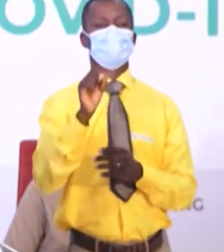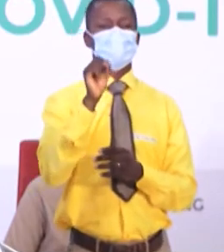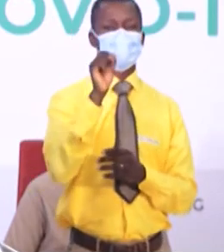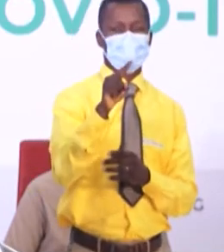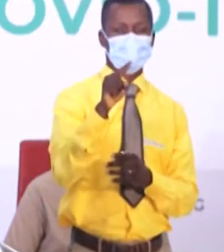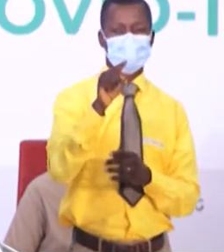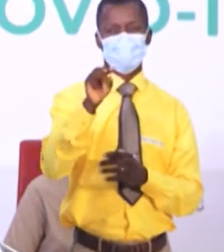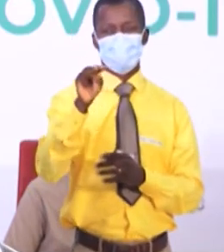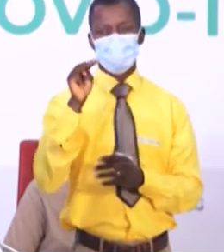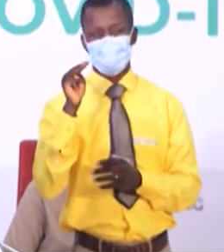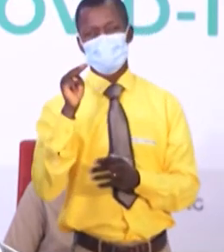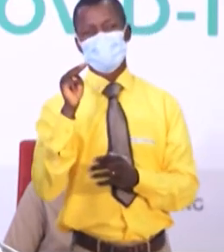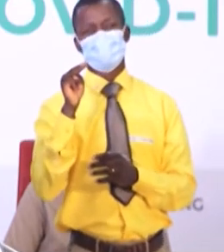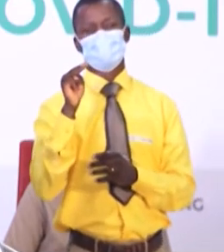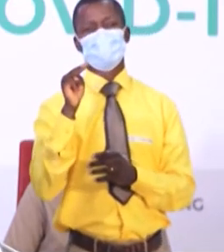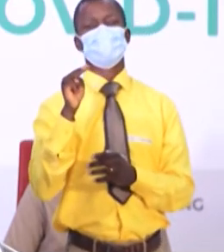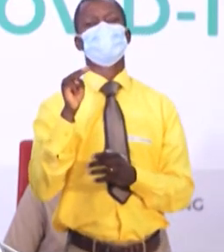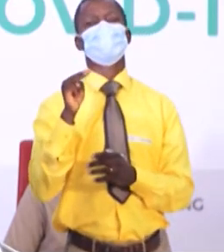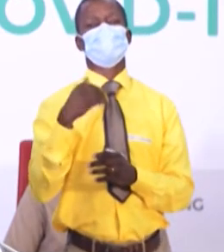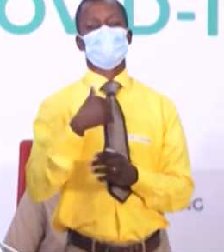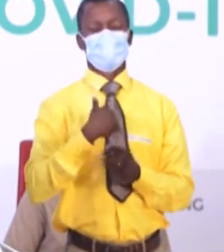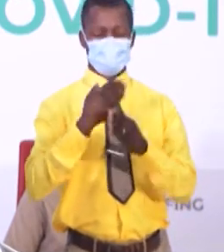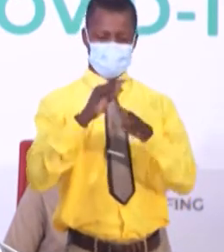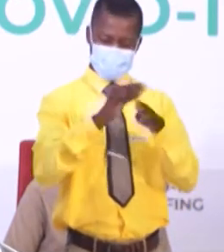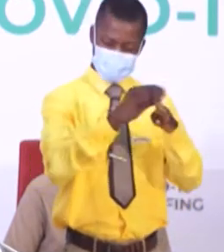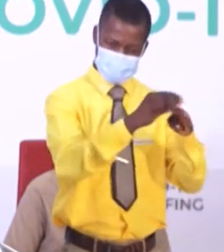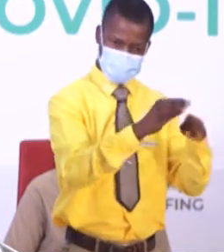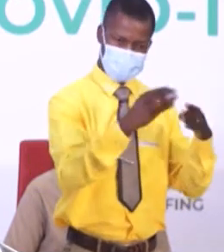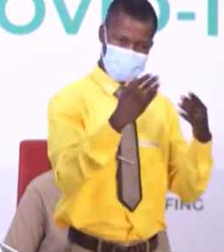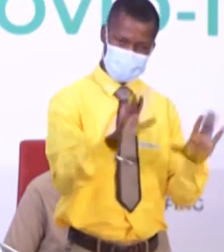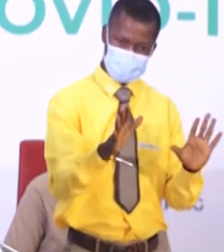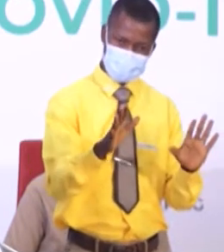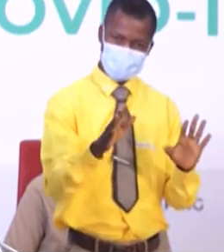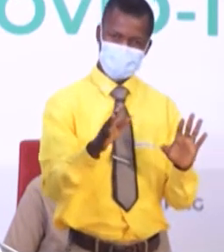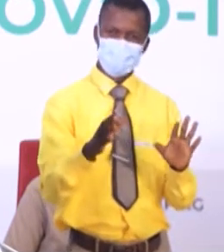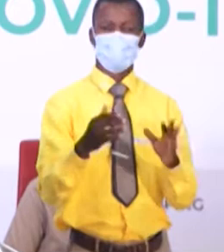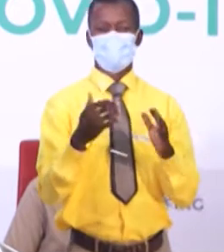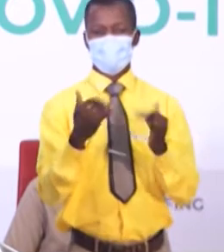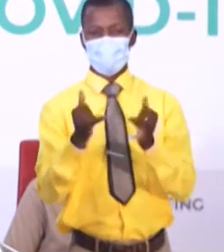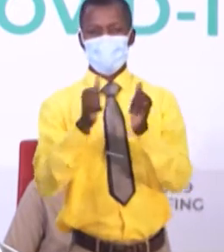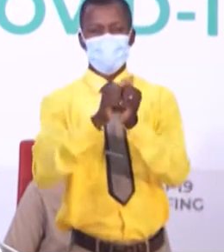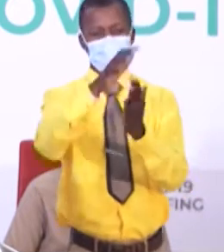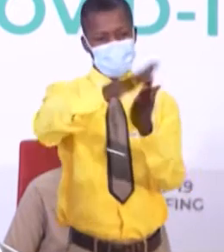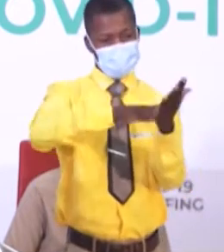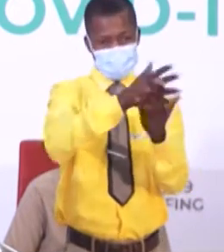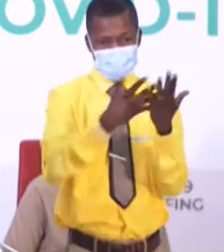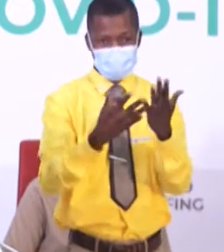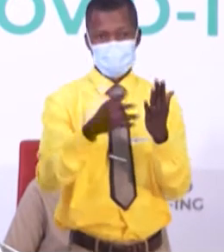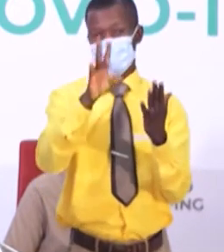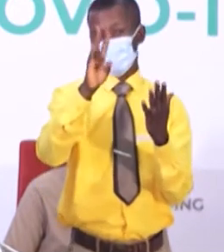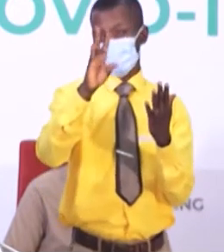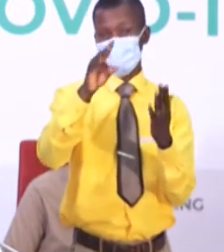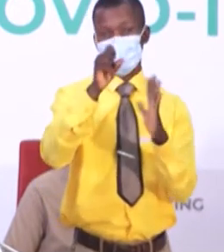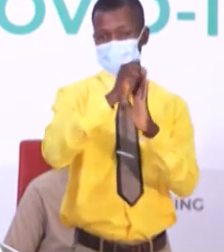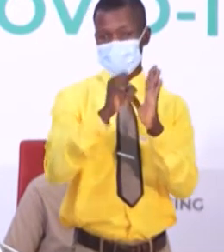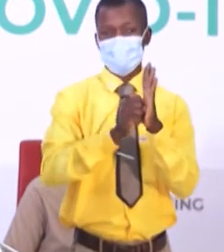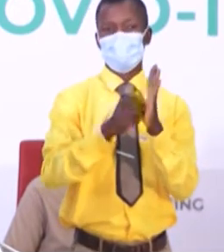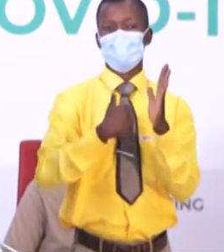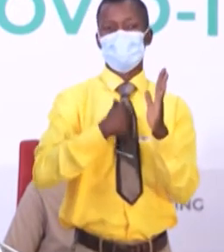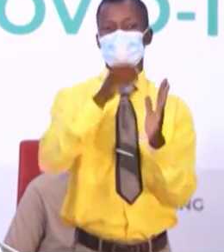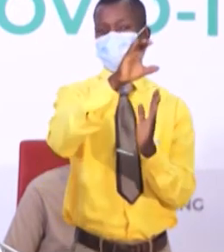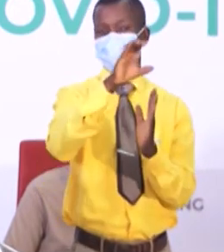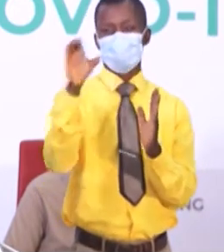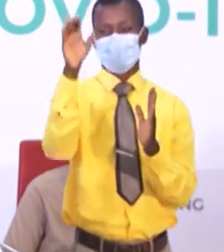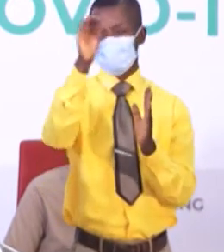million were confirmed to have been delivered. And in terms of the schedule, 17 states had